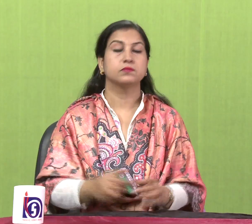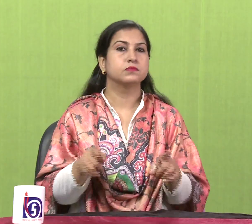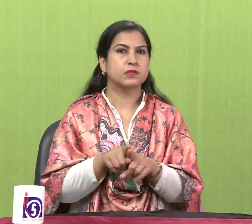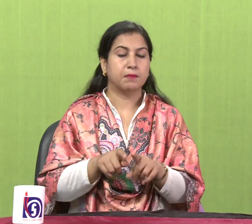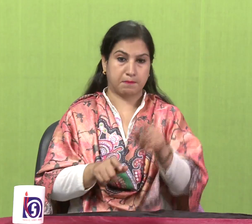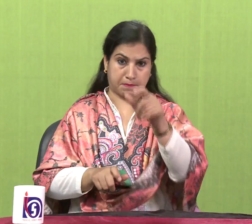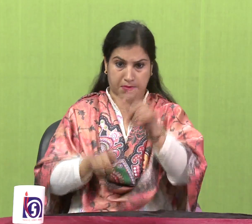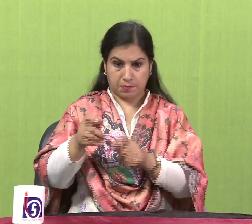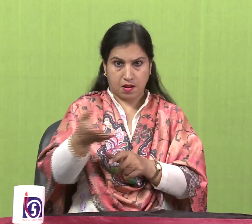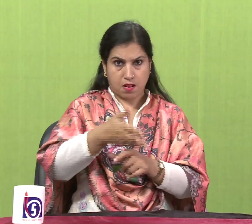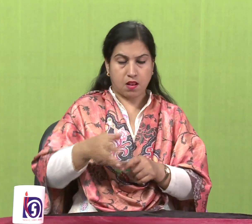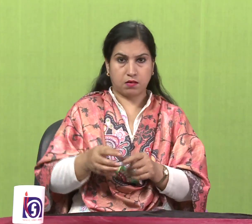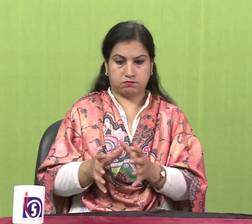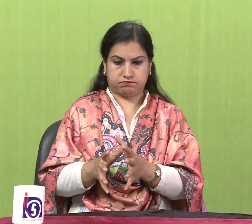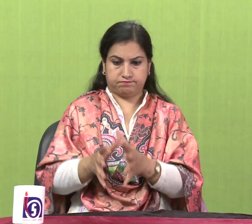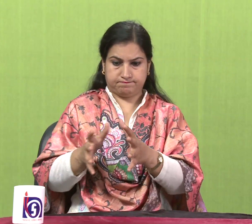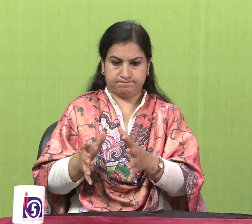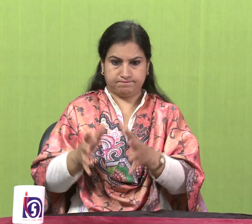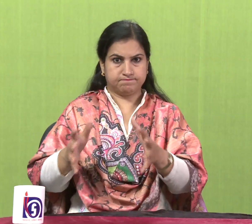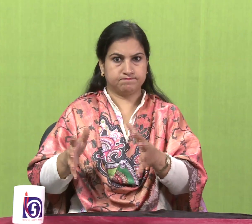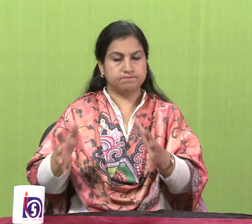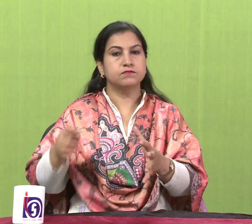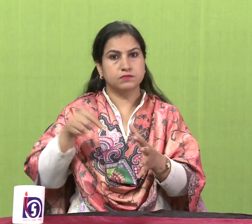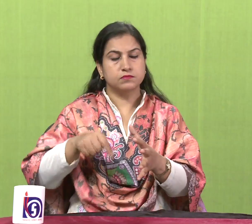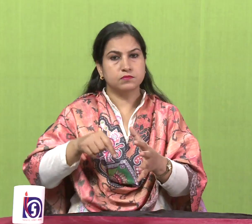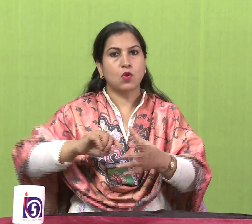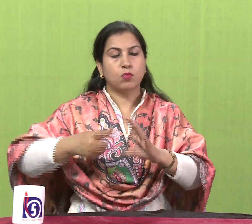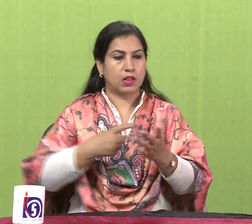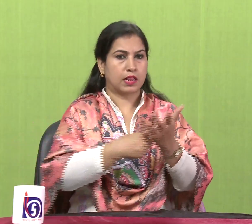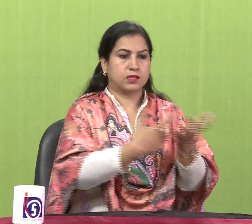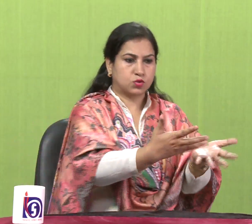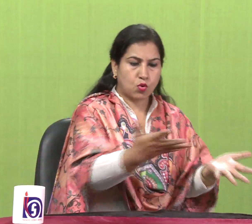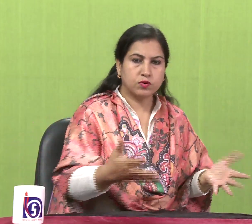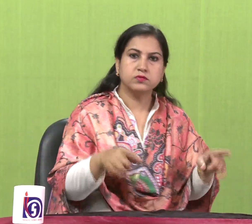As the population increase, however, the resource